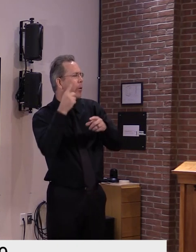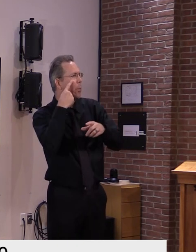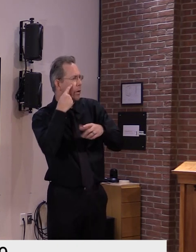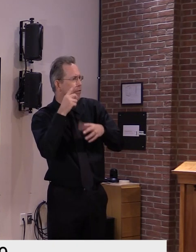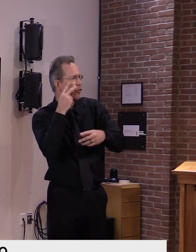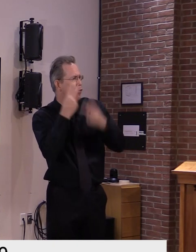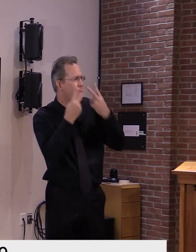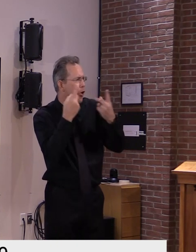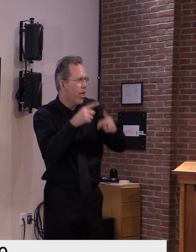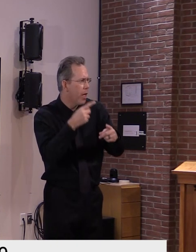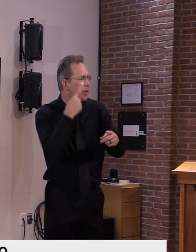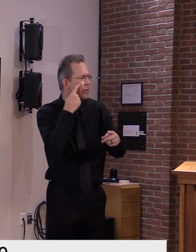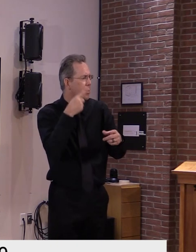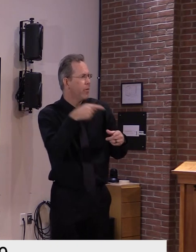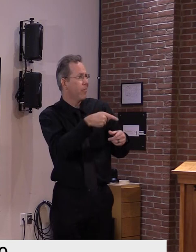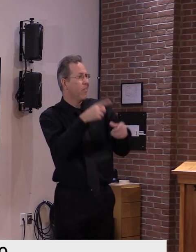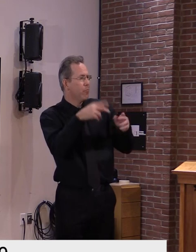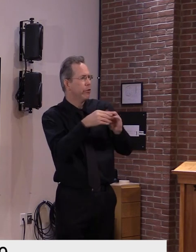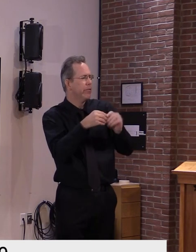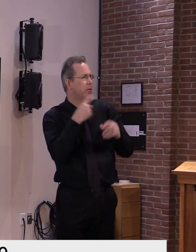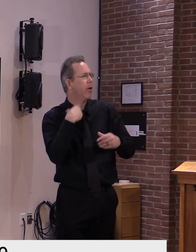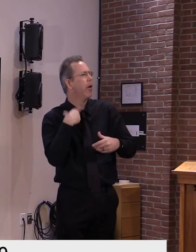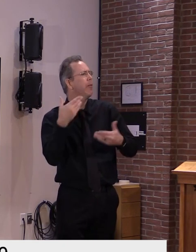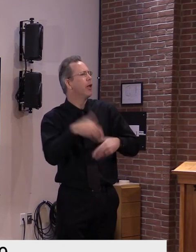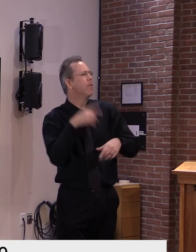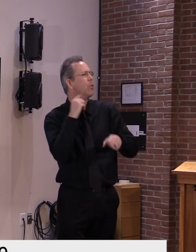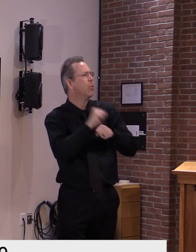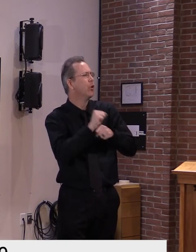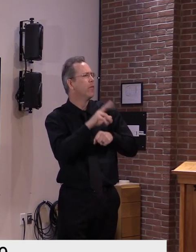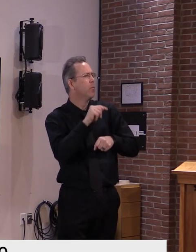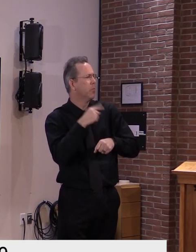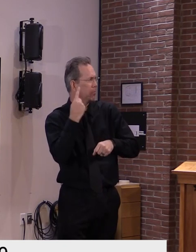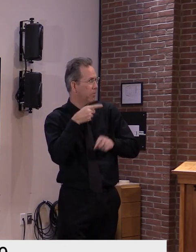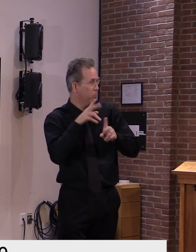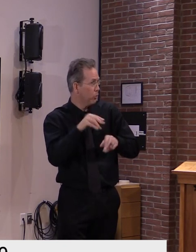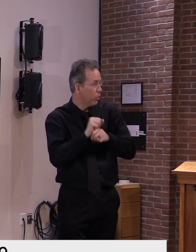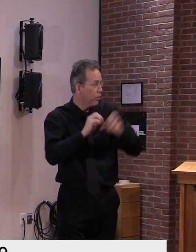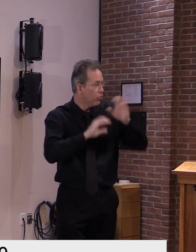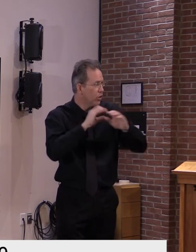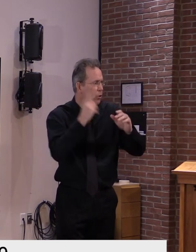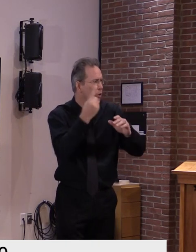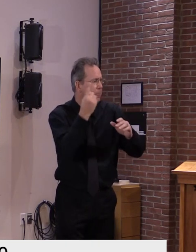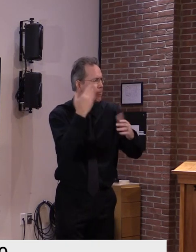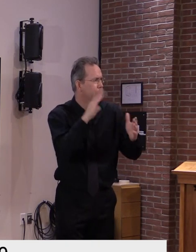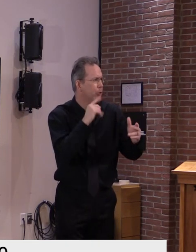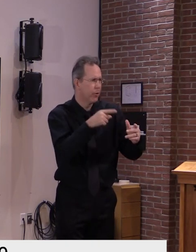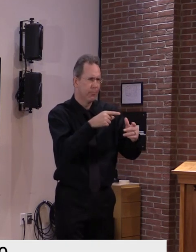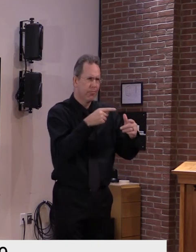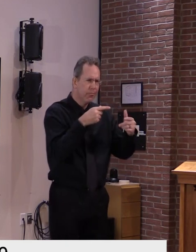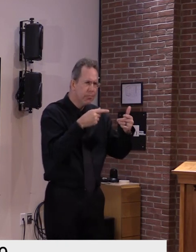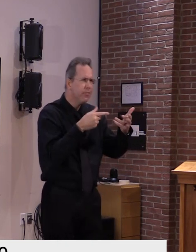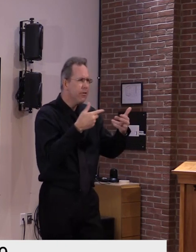like repeat visitors or, you know, people who cross the border frequently?